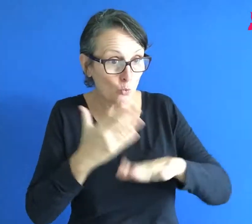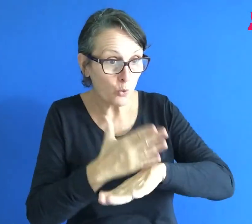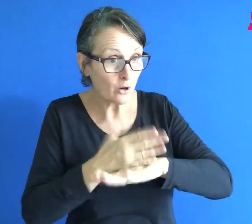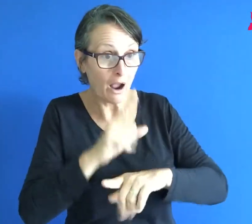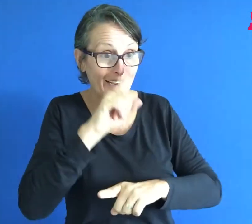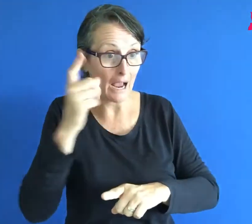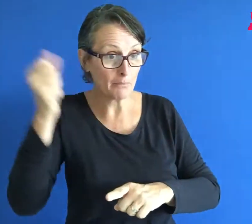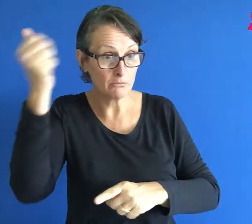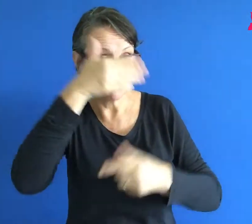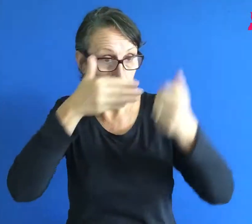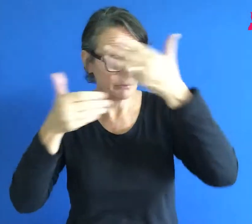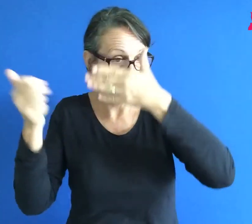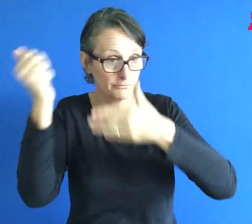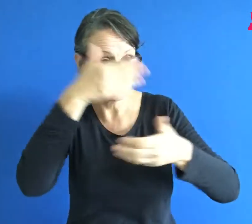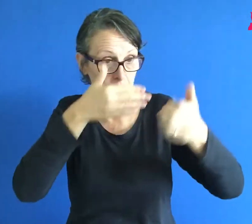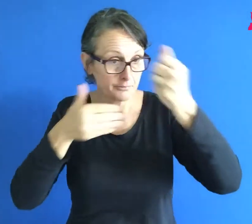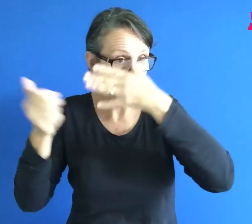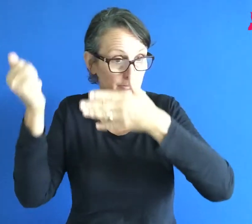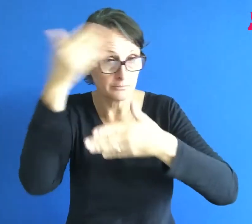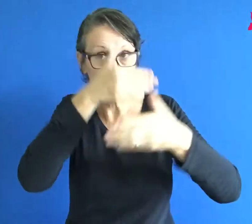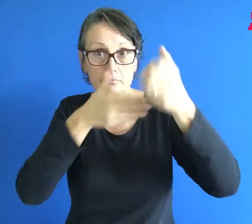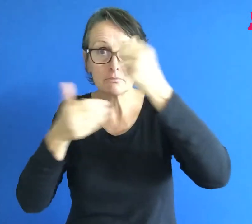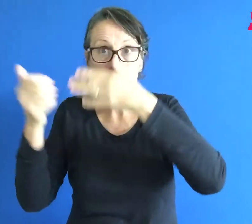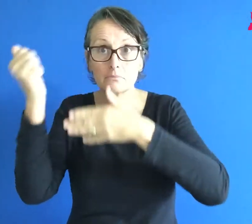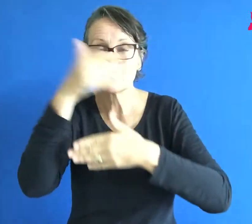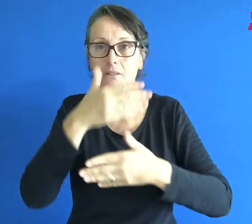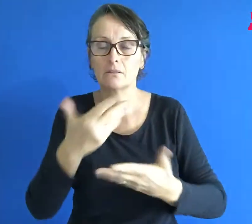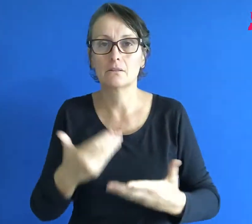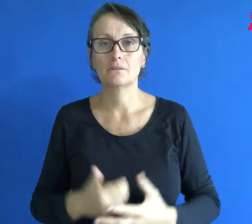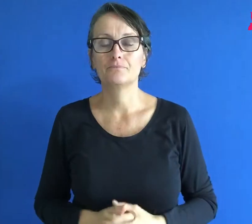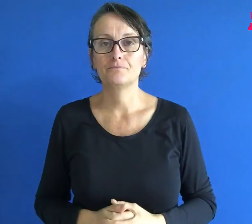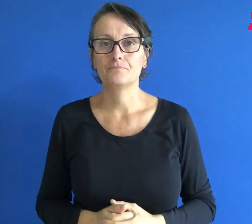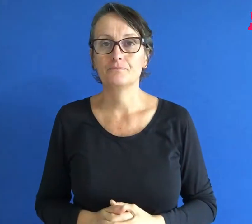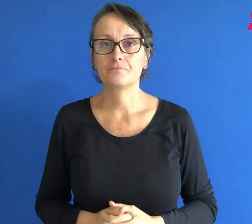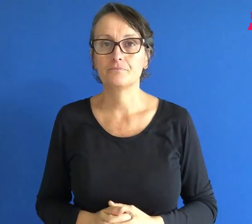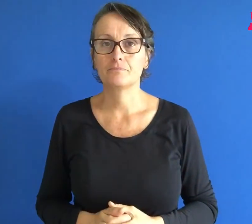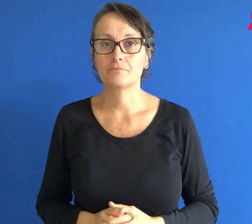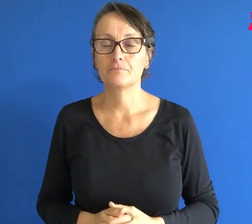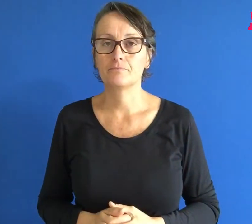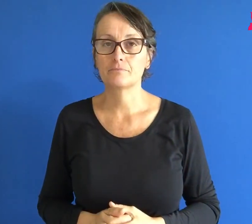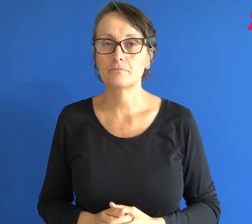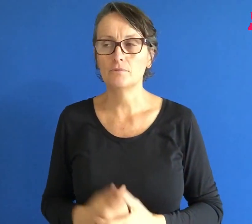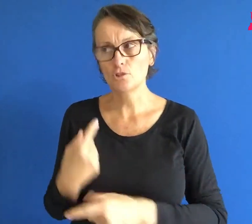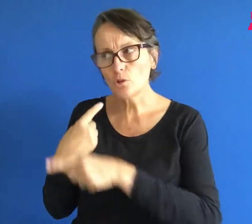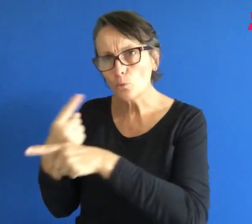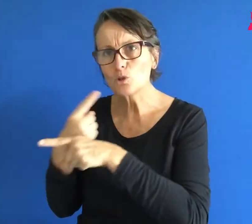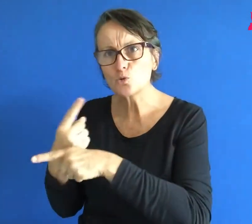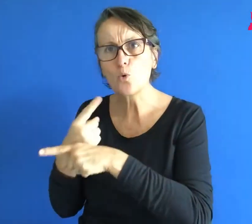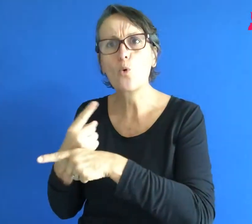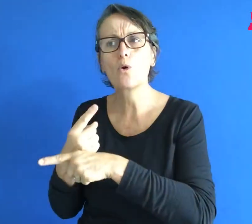front of my eyes of continual flashbacks. So we worked on how things